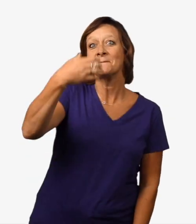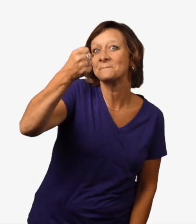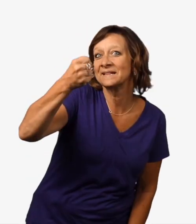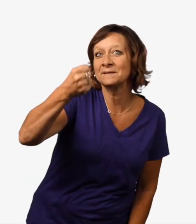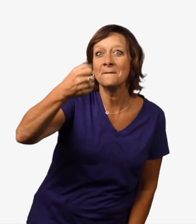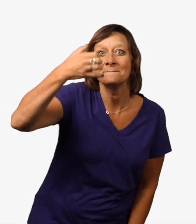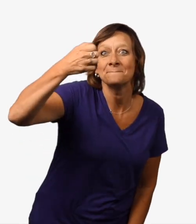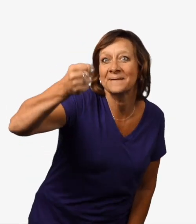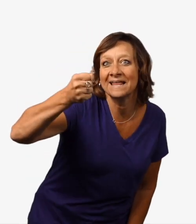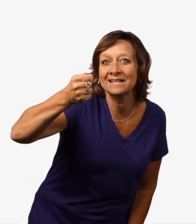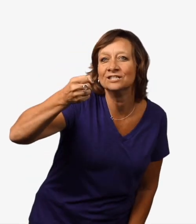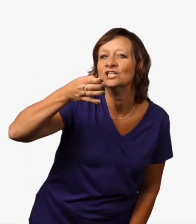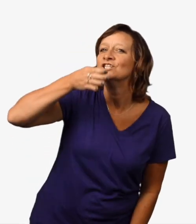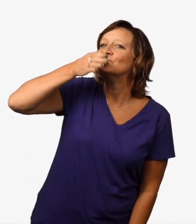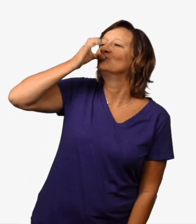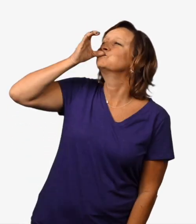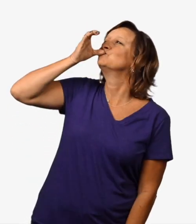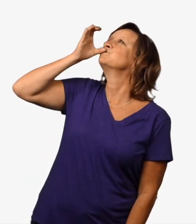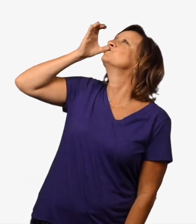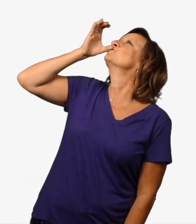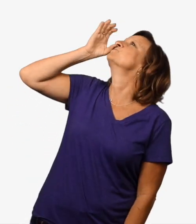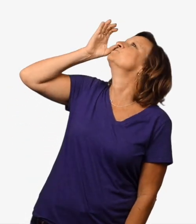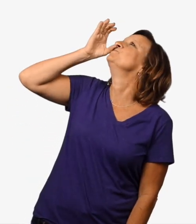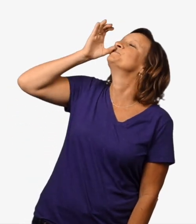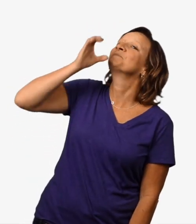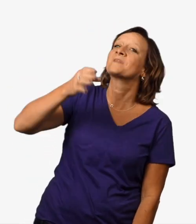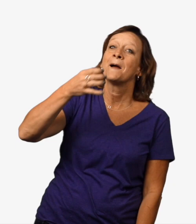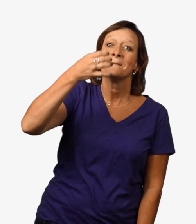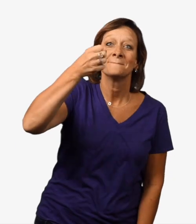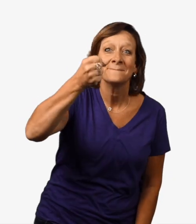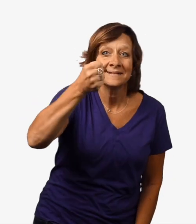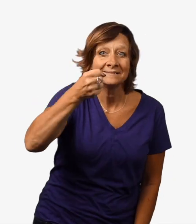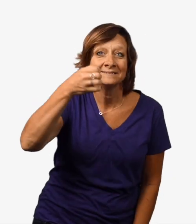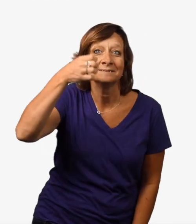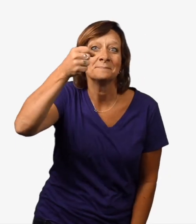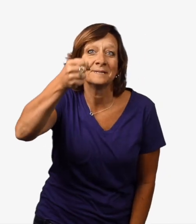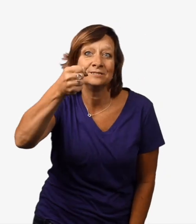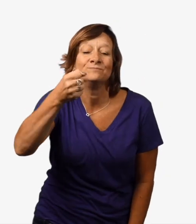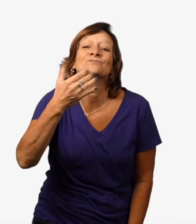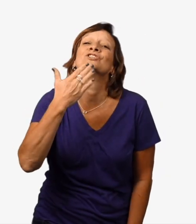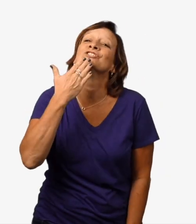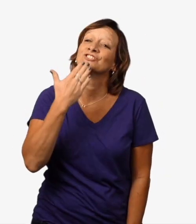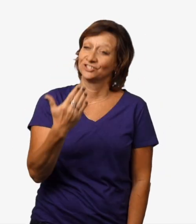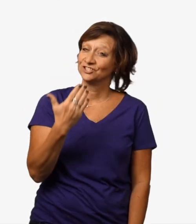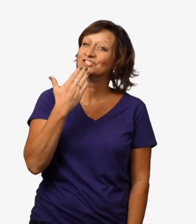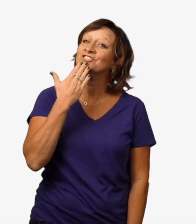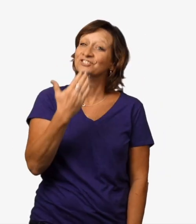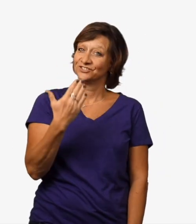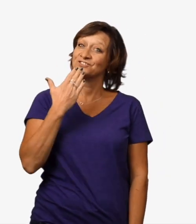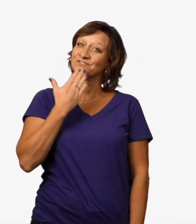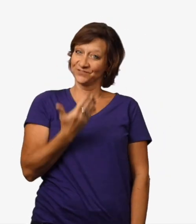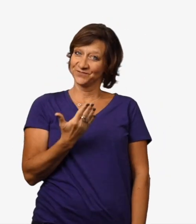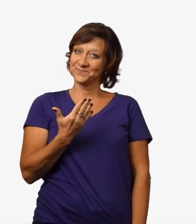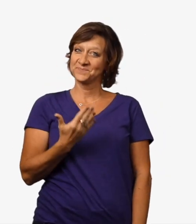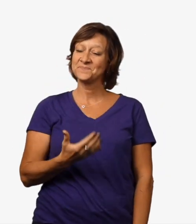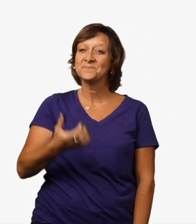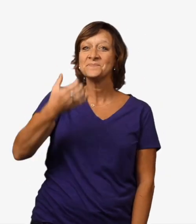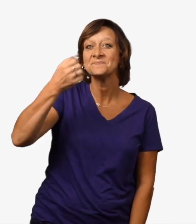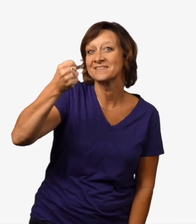Milk, milk. Drink, drink, drink. Milk, milk. Good, good, good.